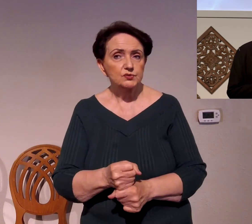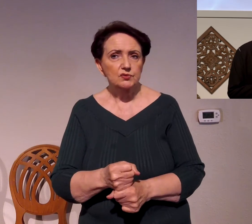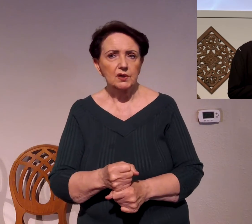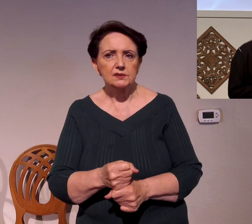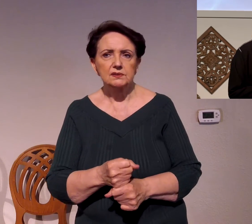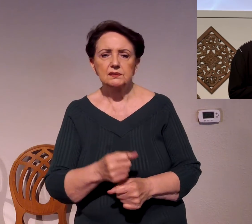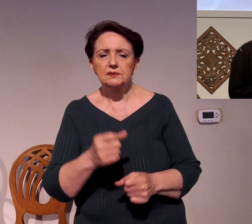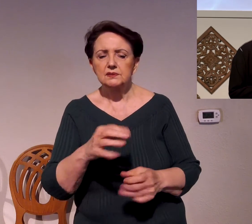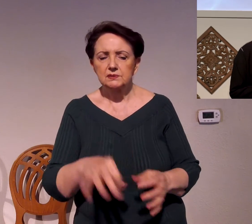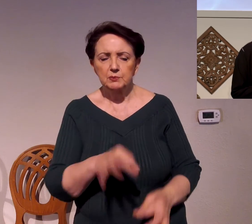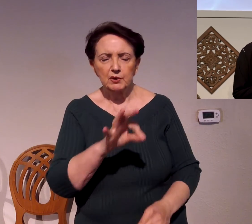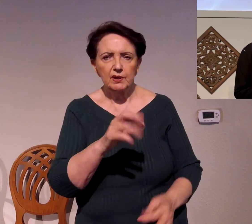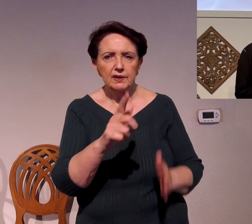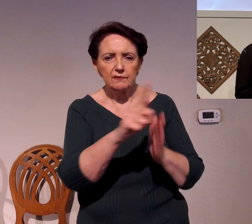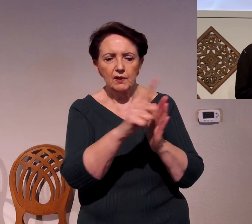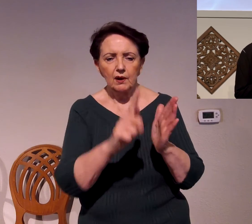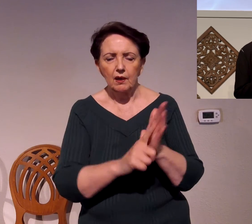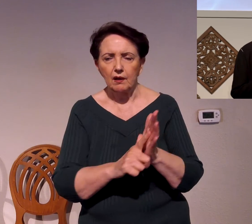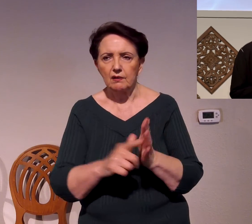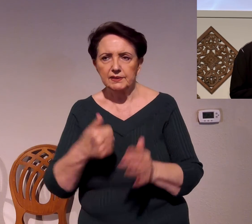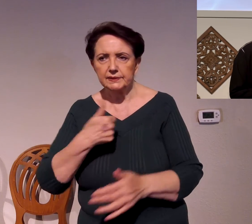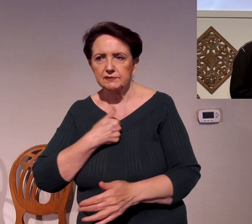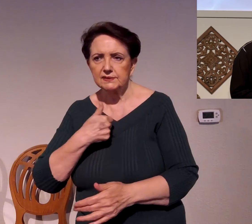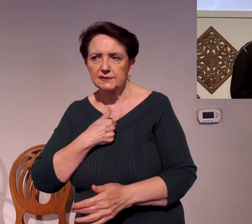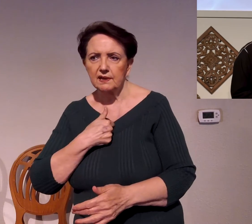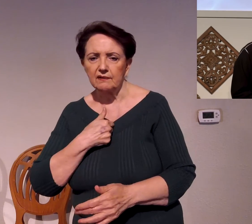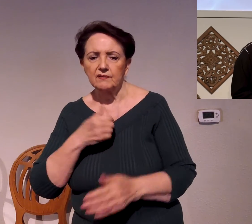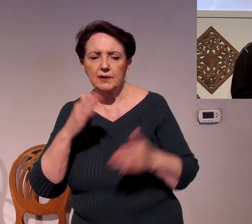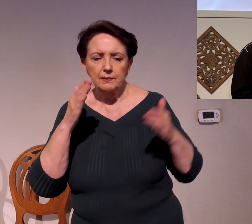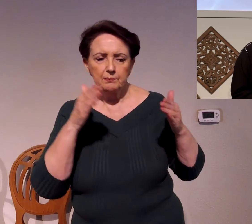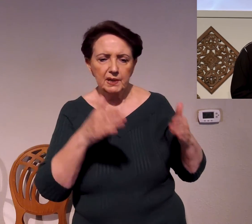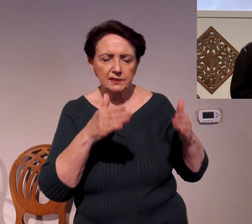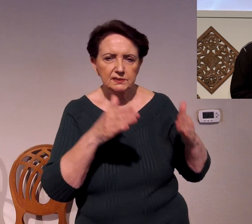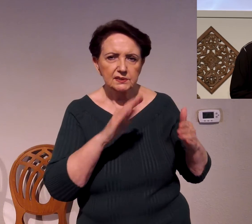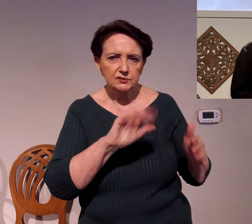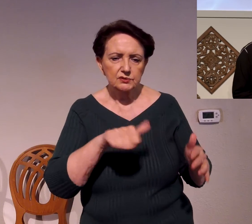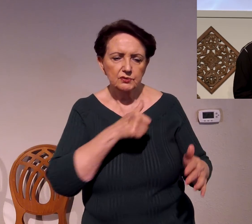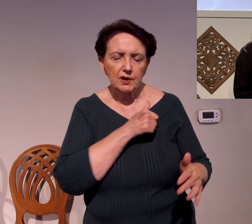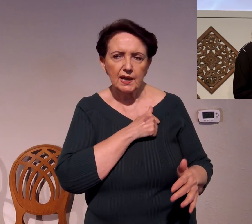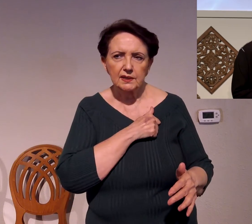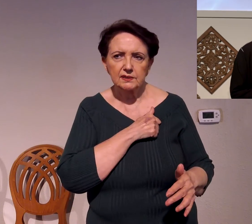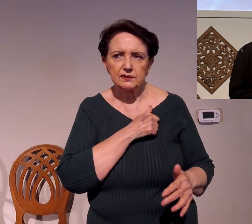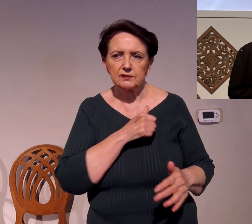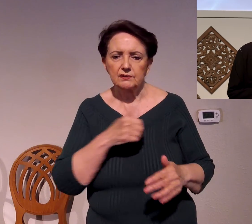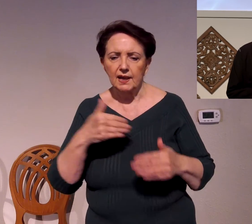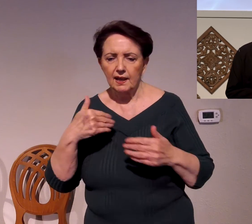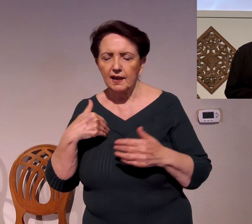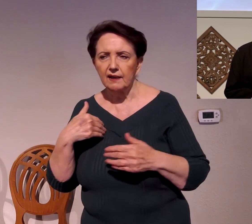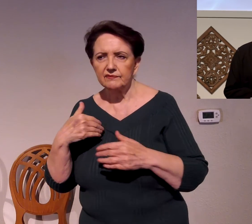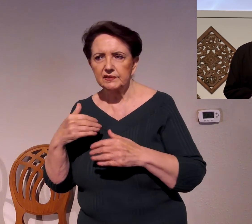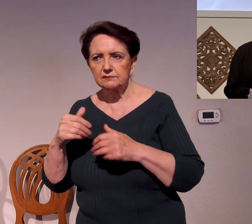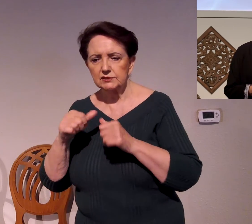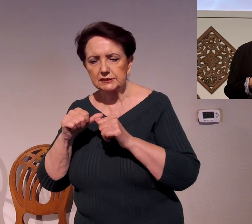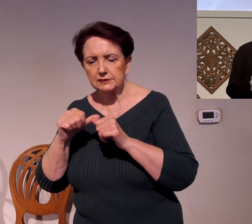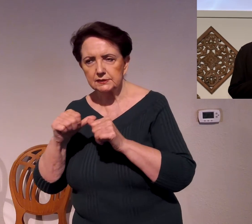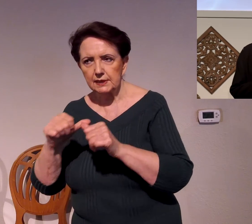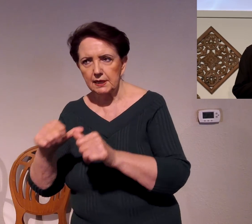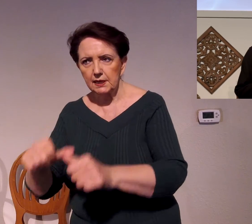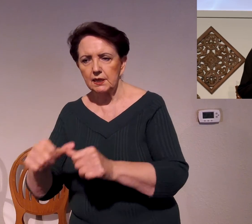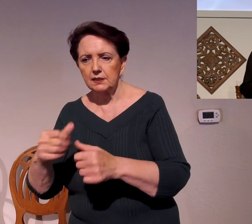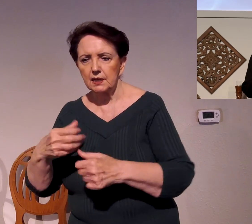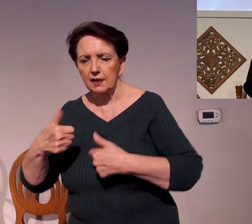and ourselves. We're practicing paying attention to our attitude, having sustained effort, having